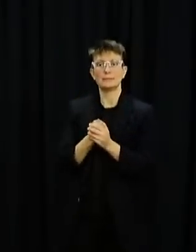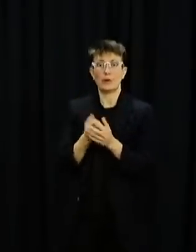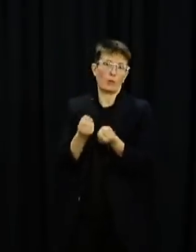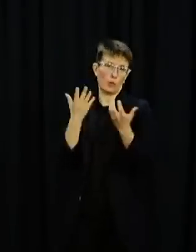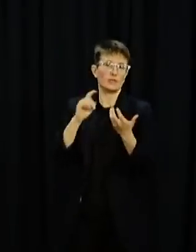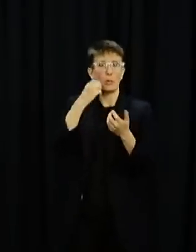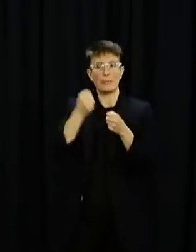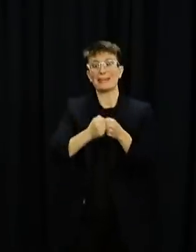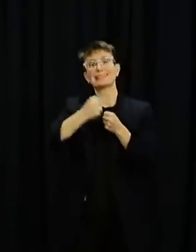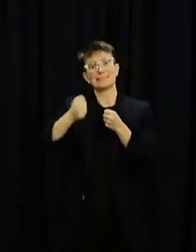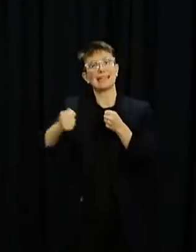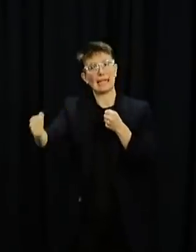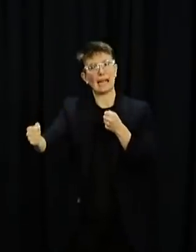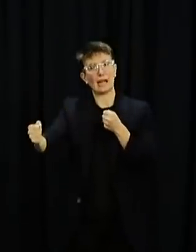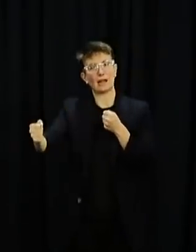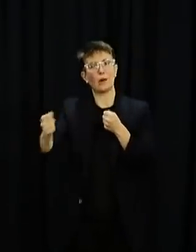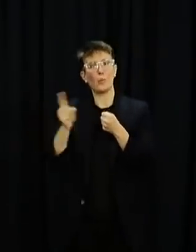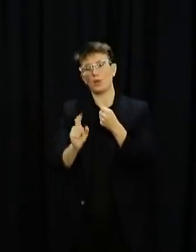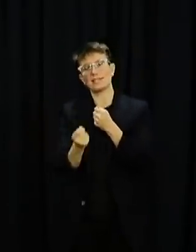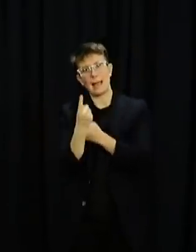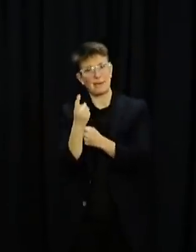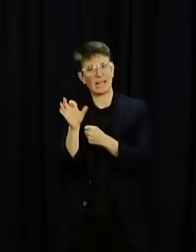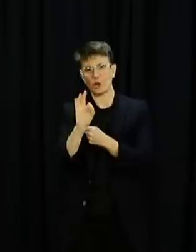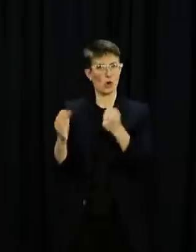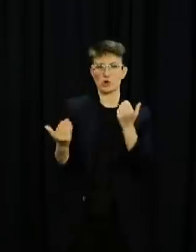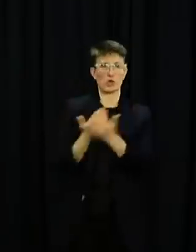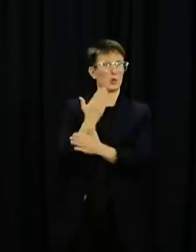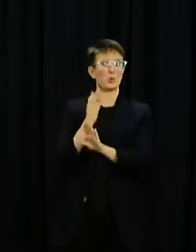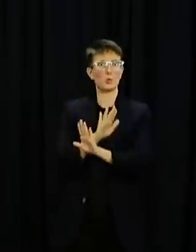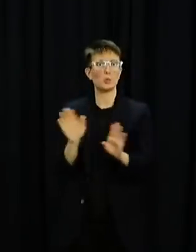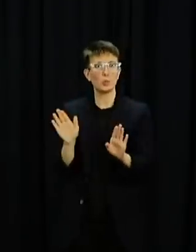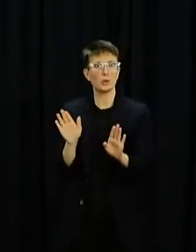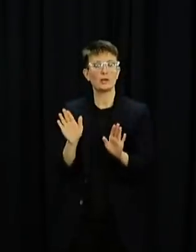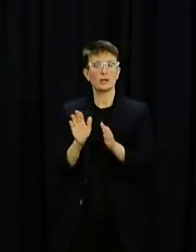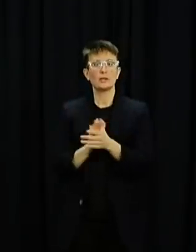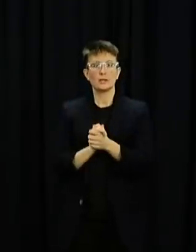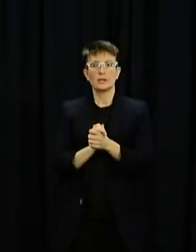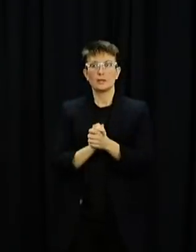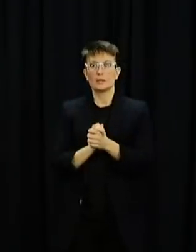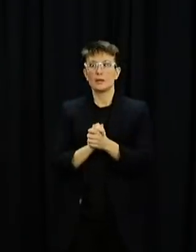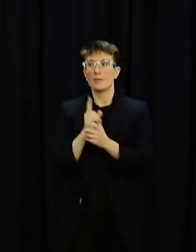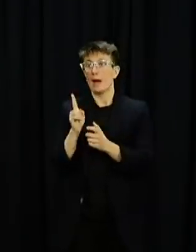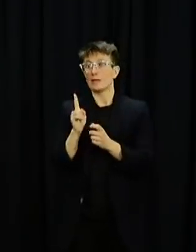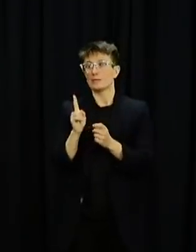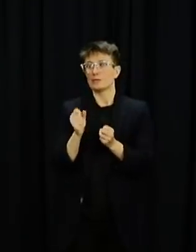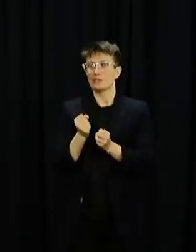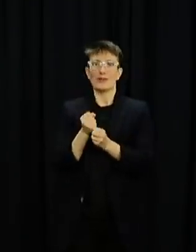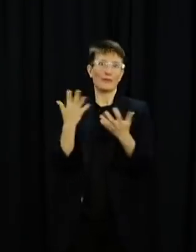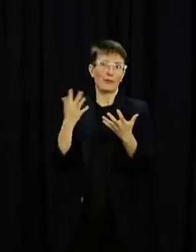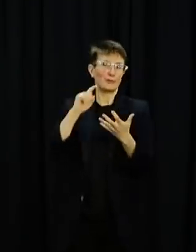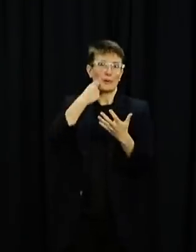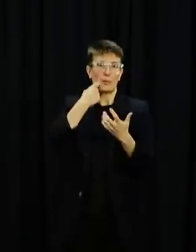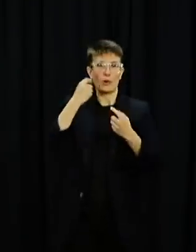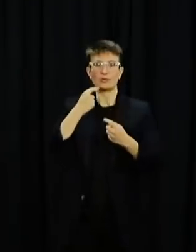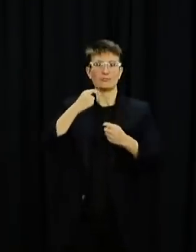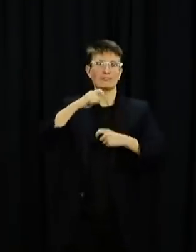but I do like to give notice if we can do that. Certainly, of course, making public announcements at midnight, of course, is not what we intend. So we put